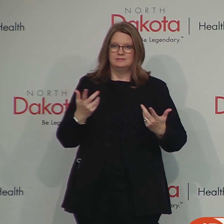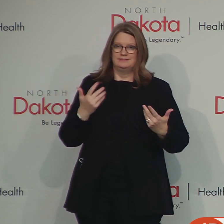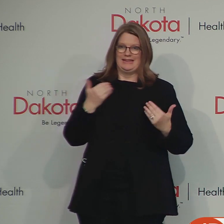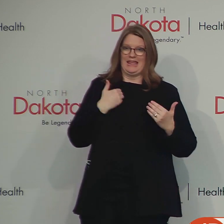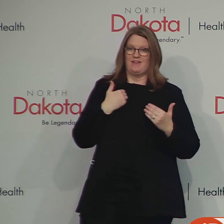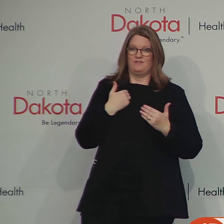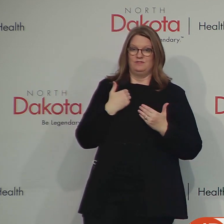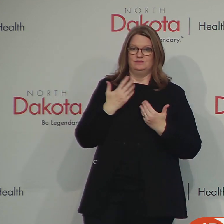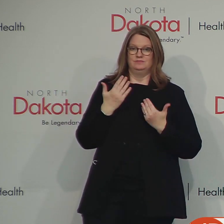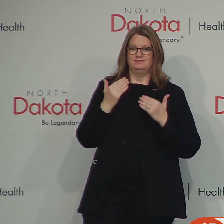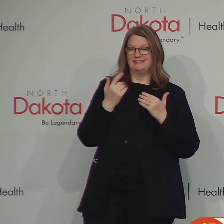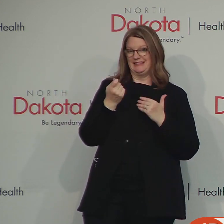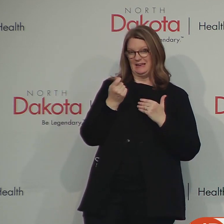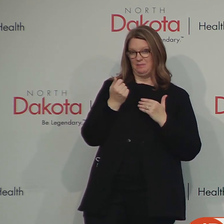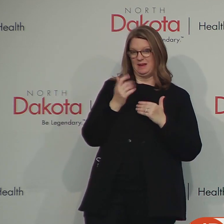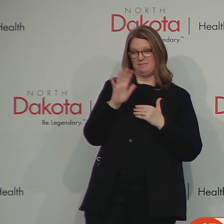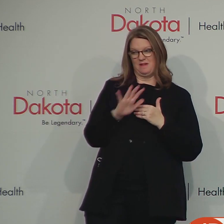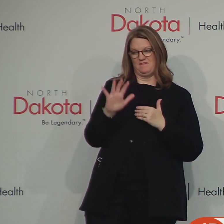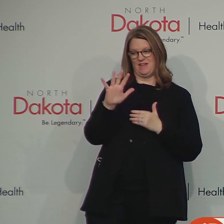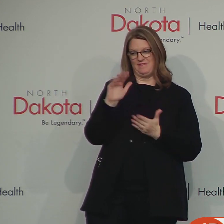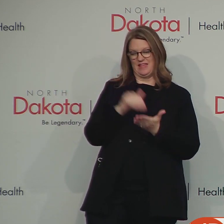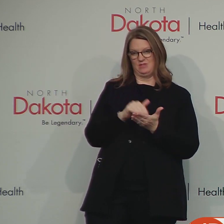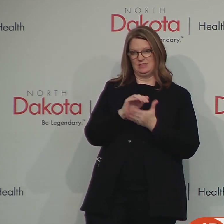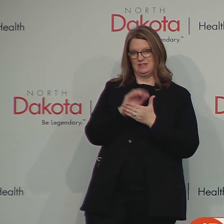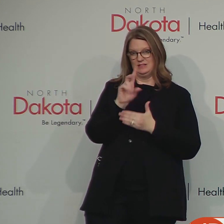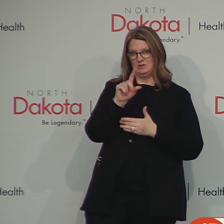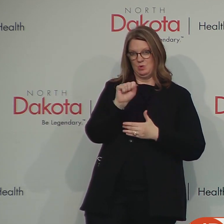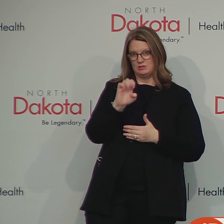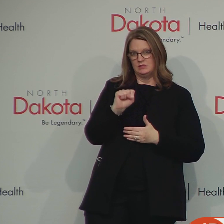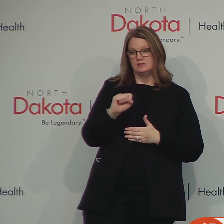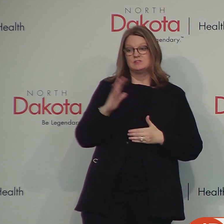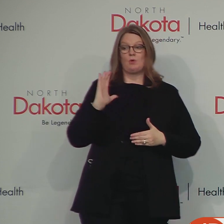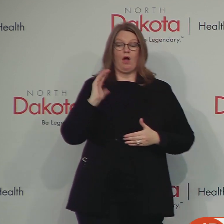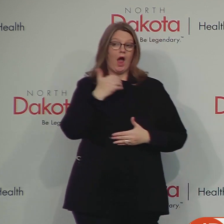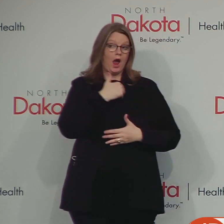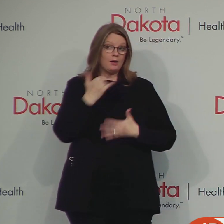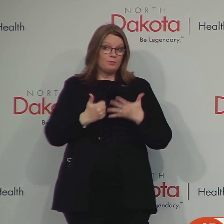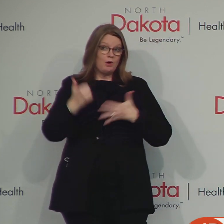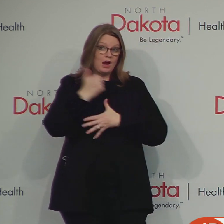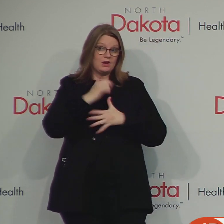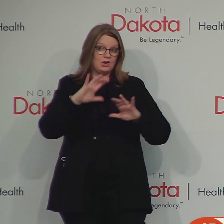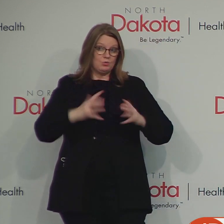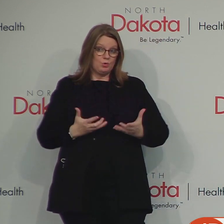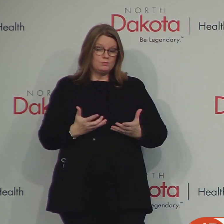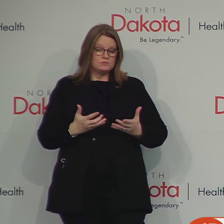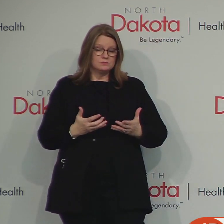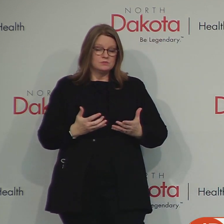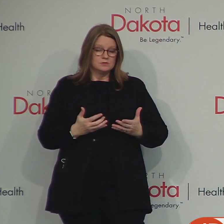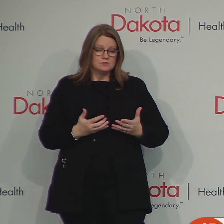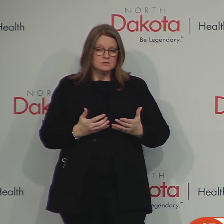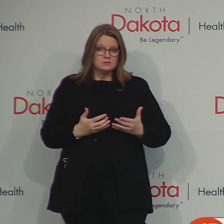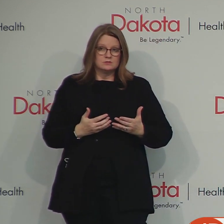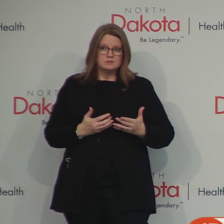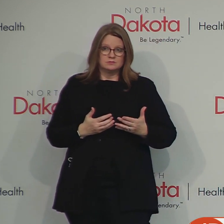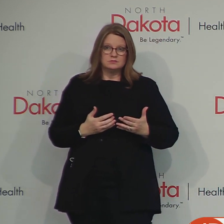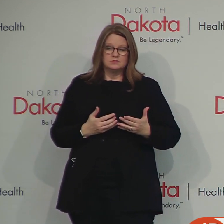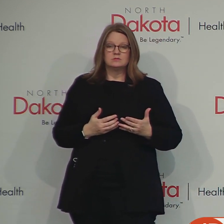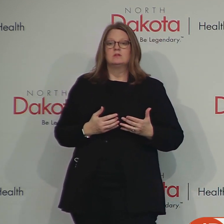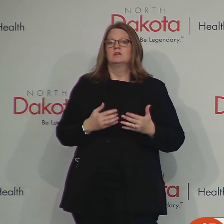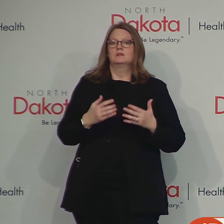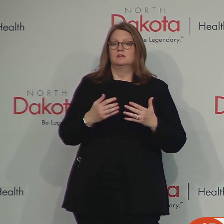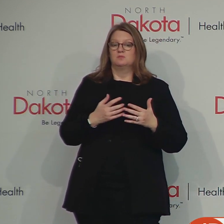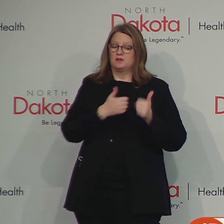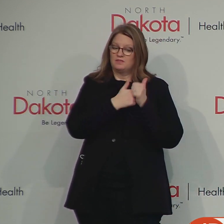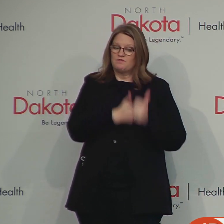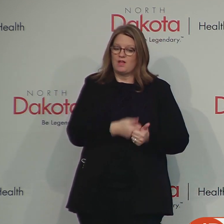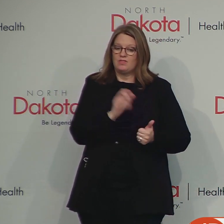over 5,000 doses, so we are sticking with our priority groups, but everyone 65 and older is in phase 1B,